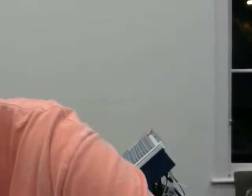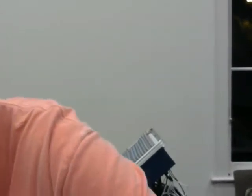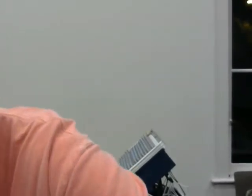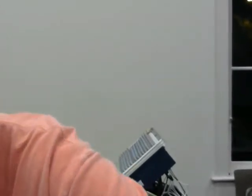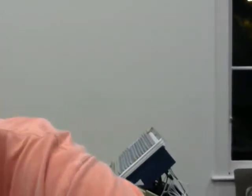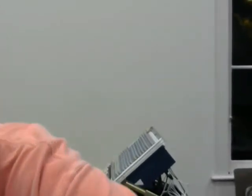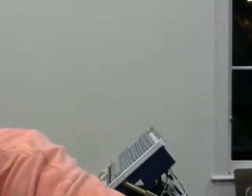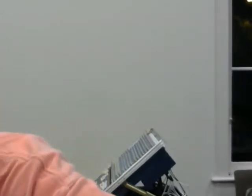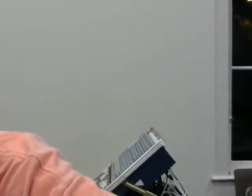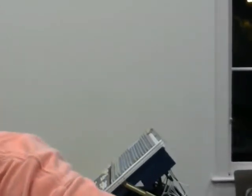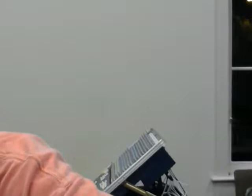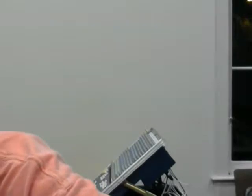Stories.